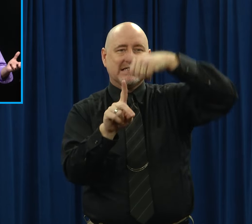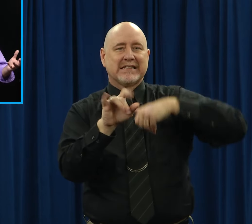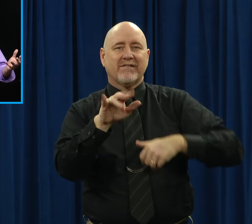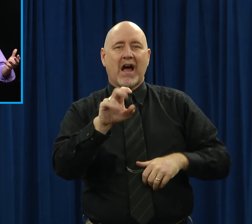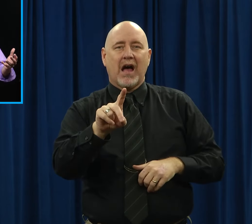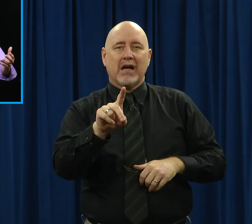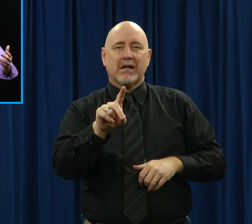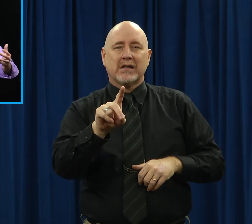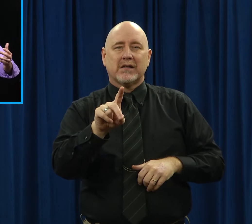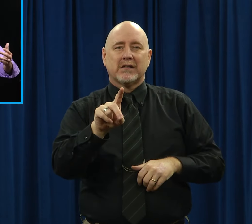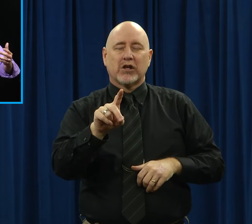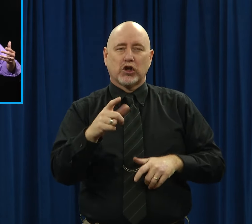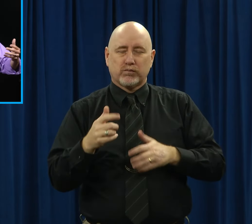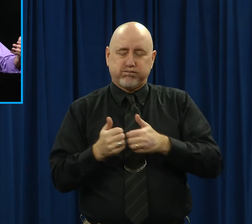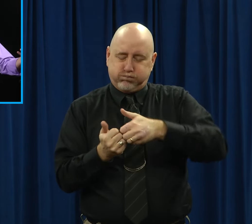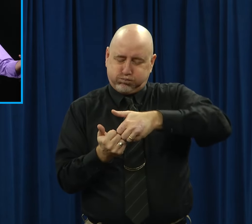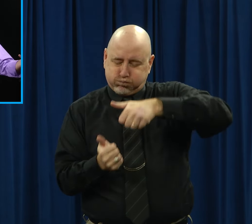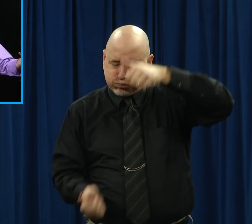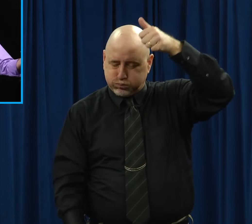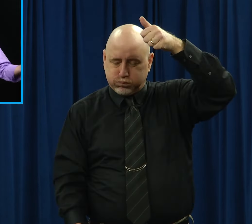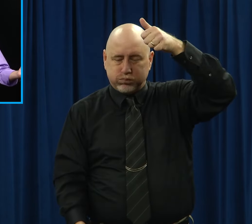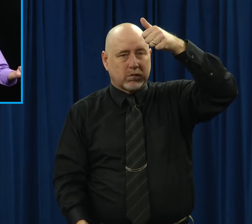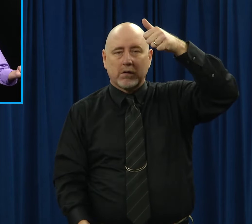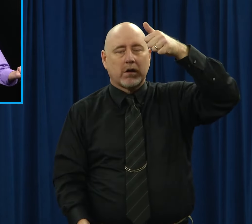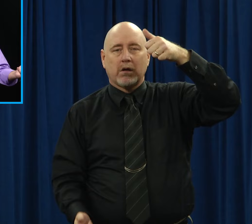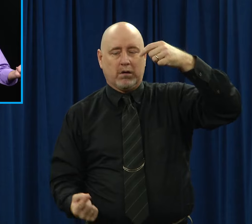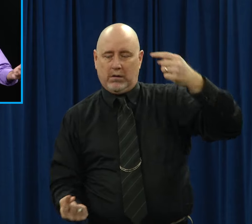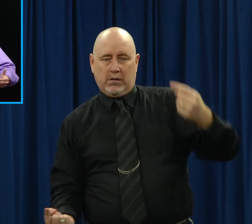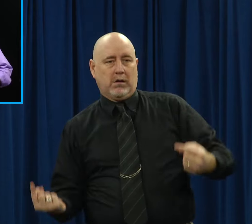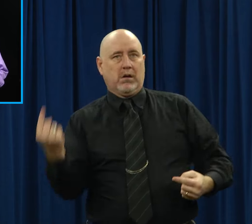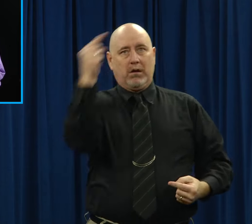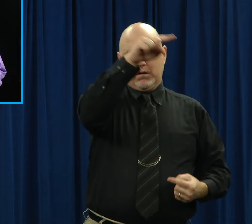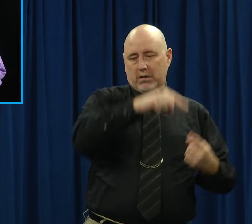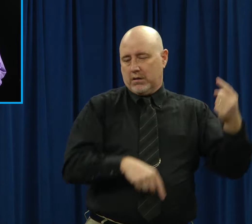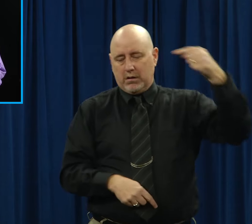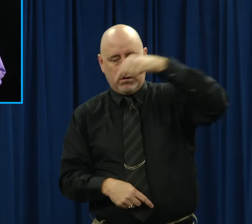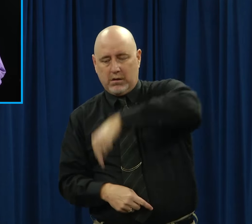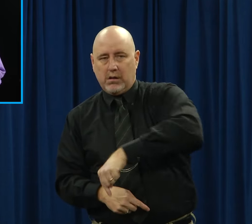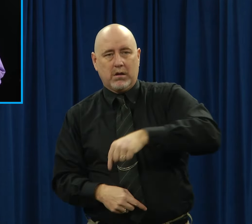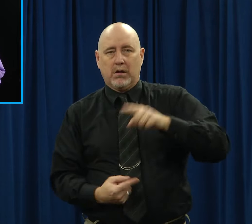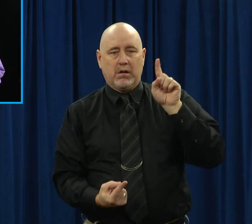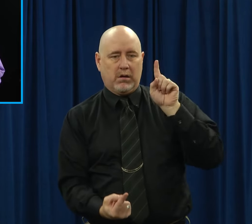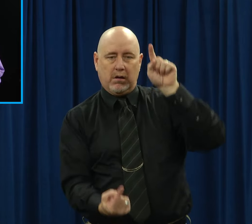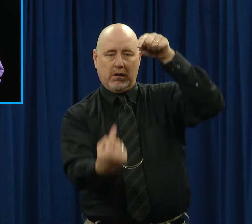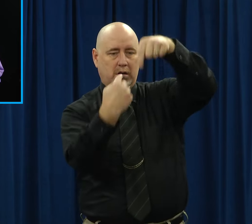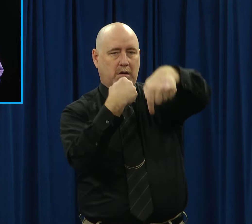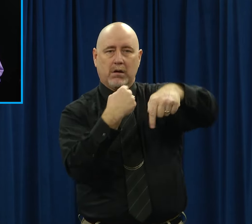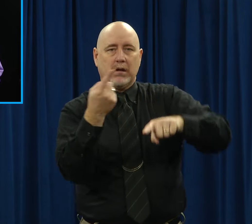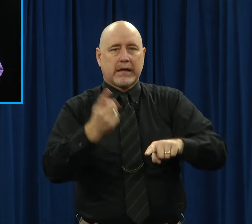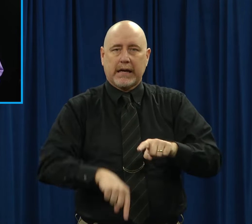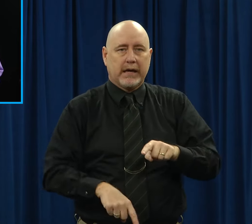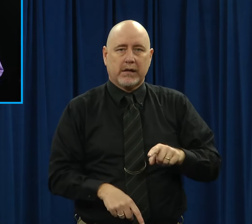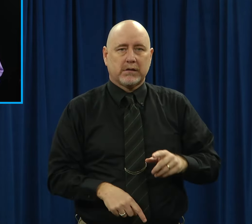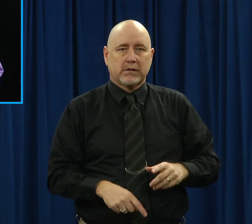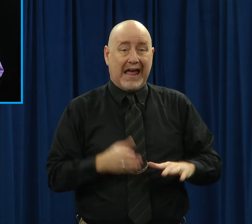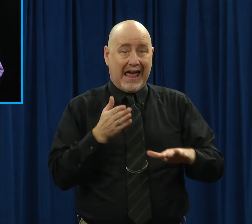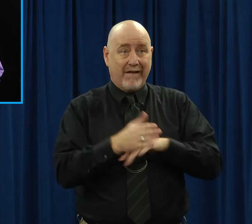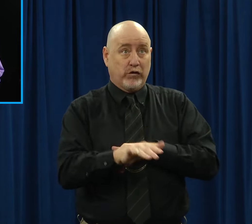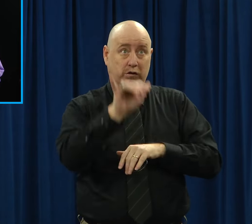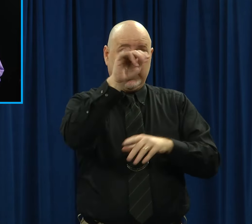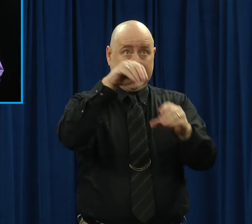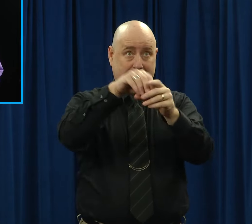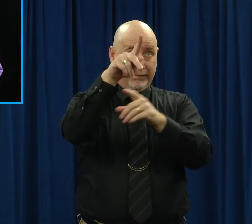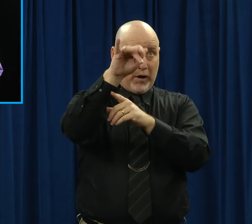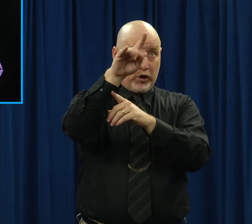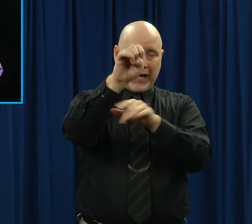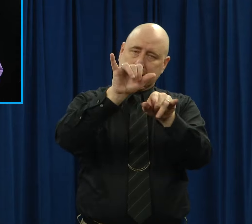divide. There is a great gulf fixed so that no one can pass from one side to the other.